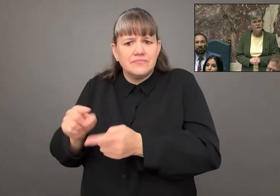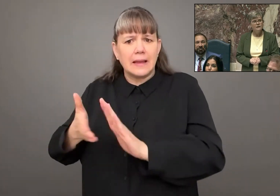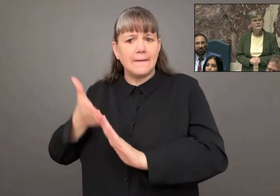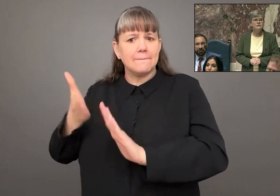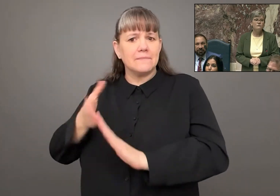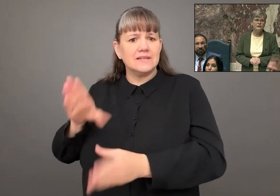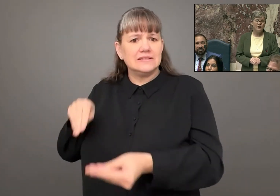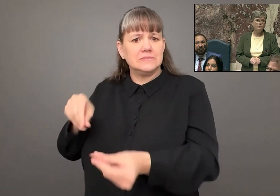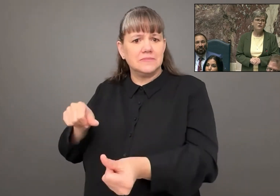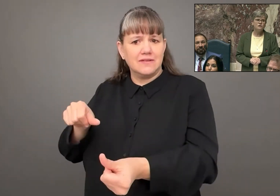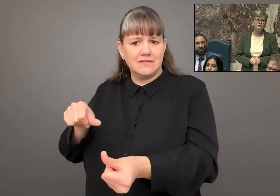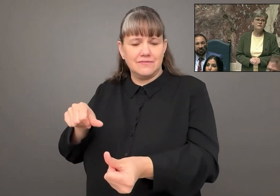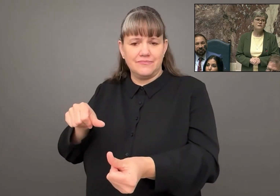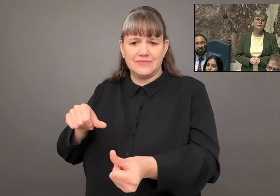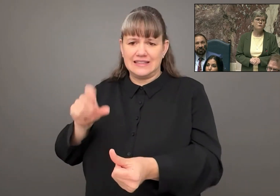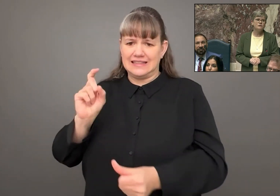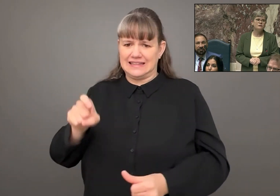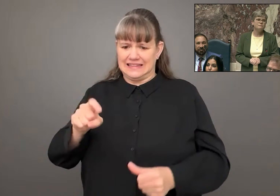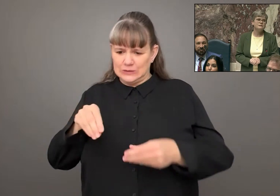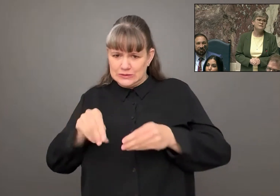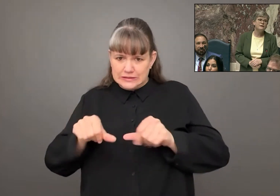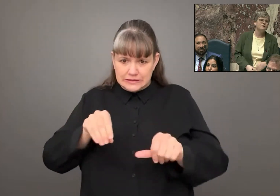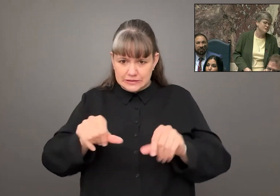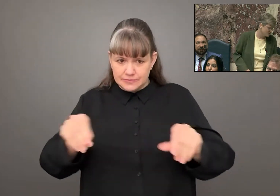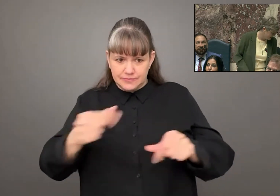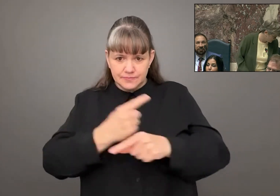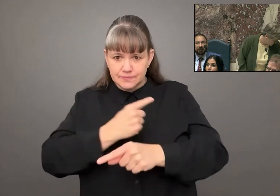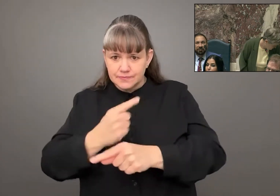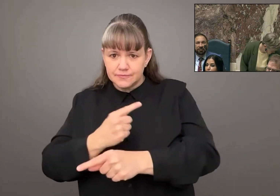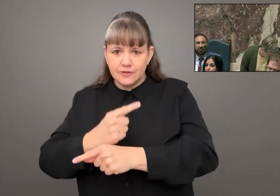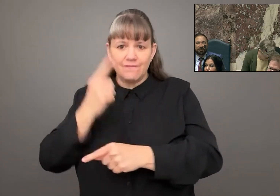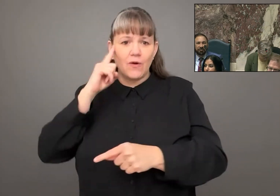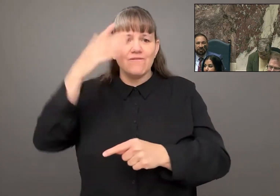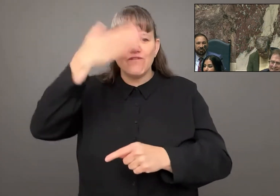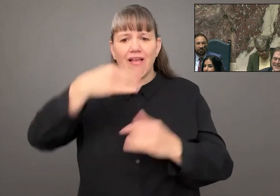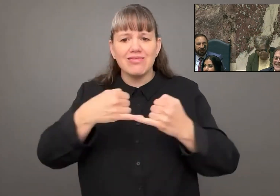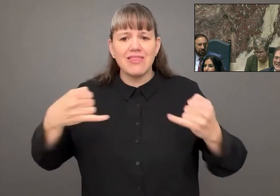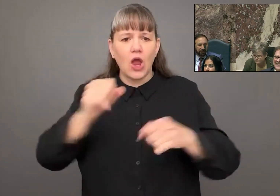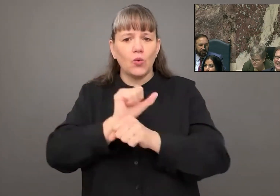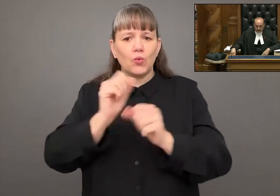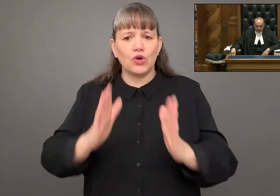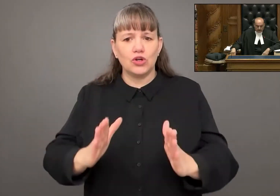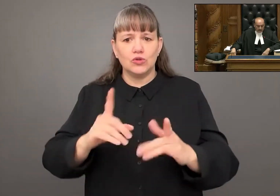line, delivering healthcare services for British Columbians. Thank you, Mr.